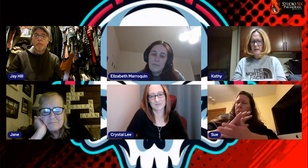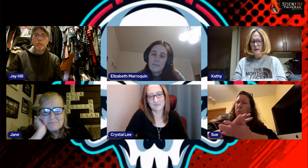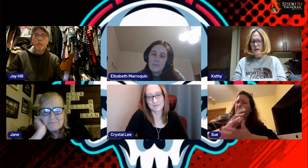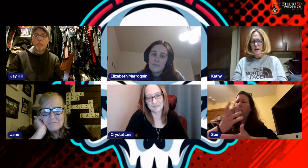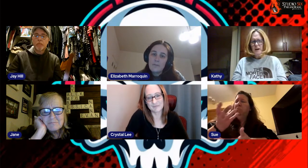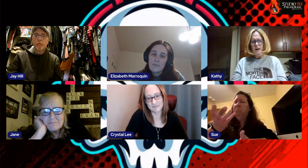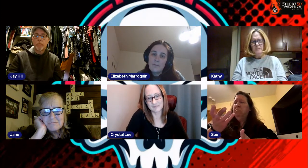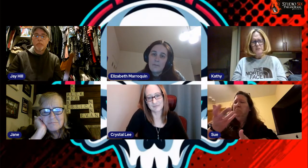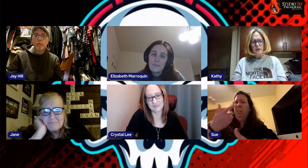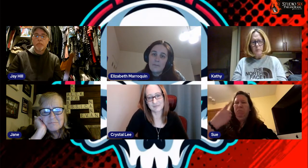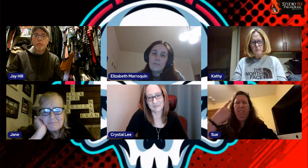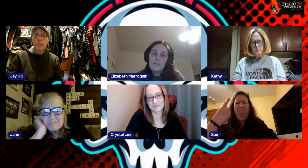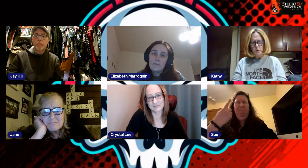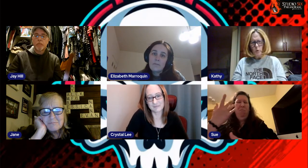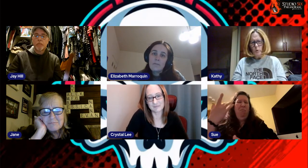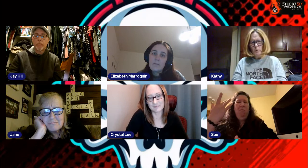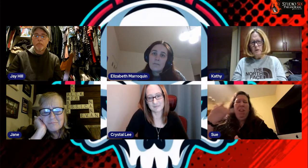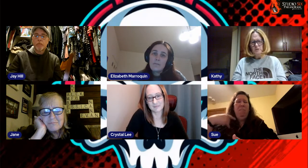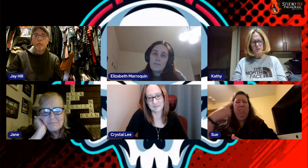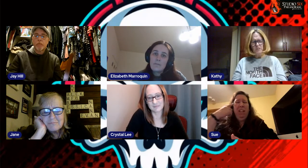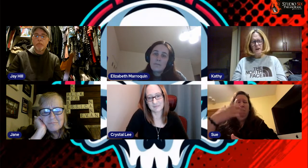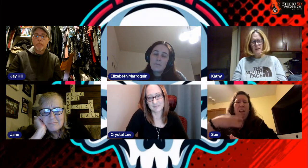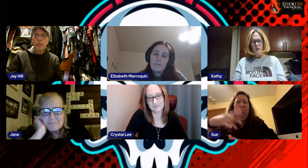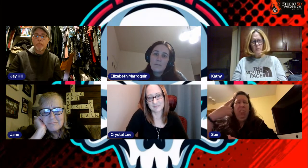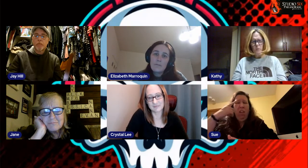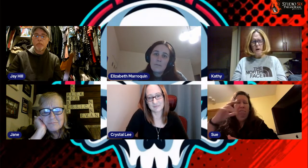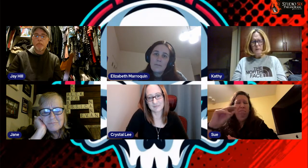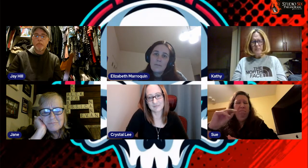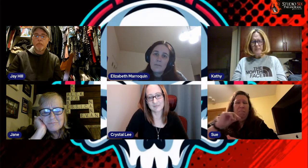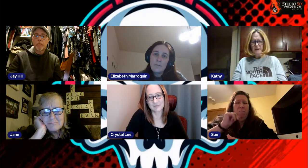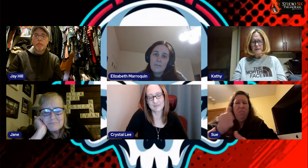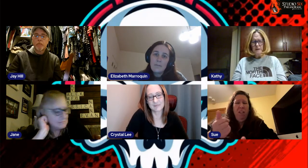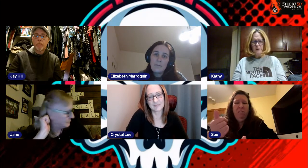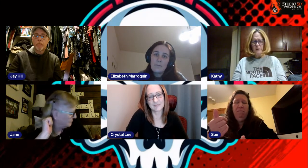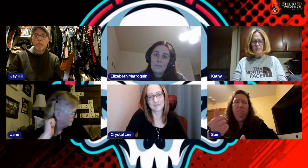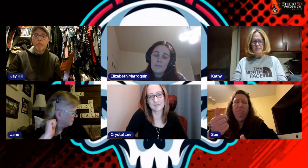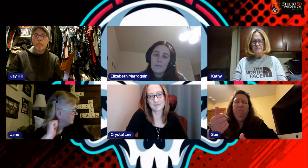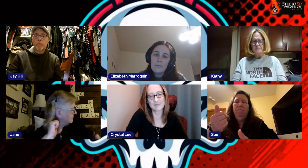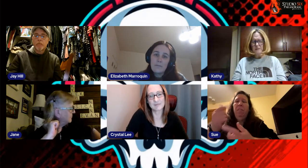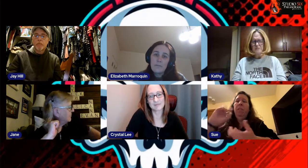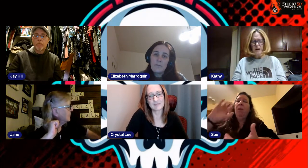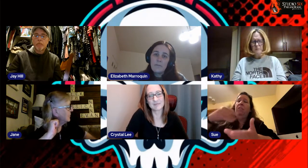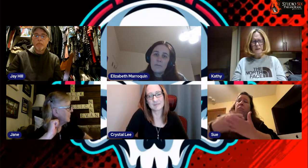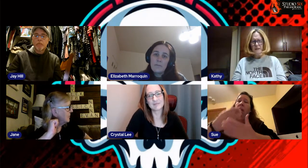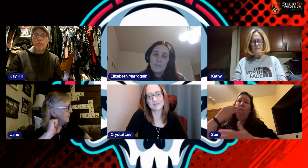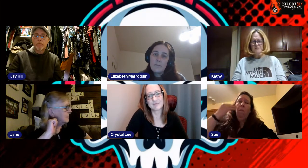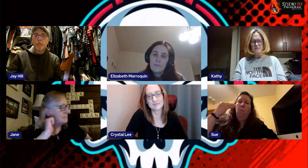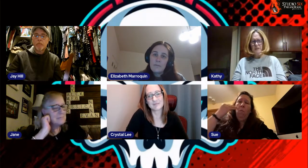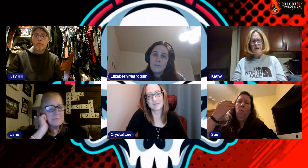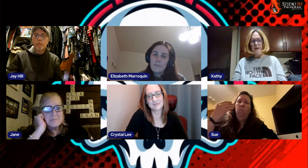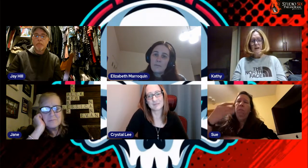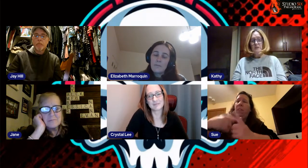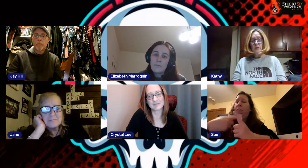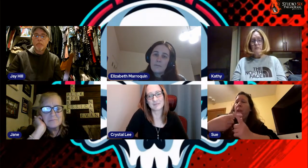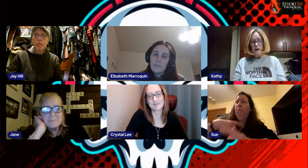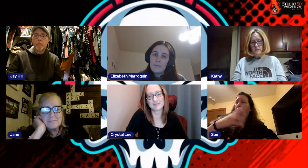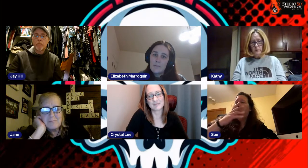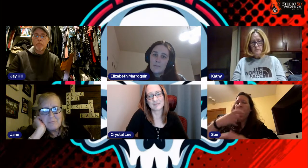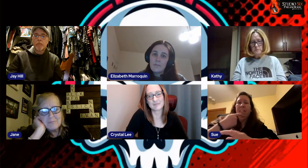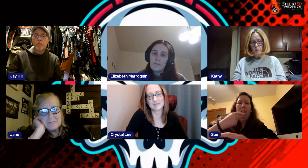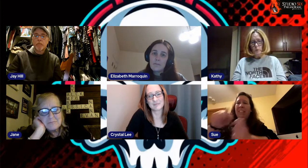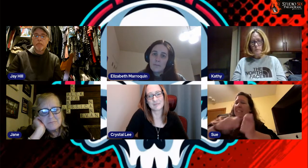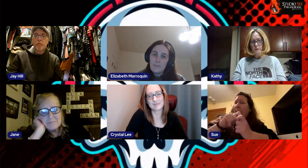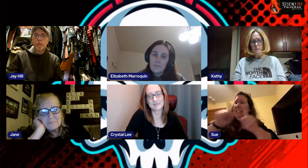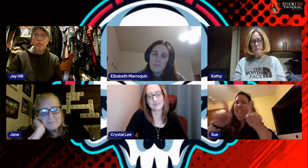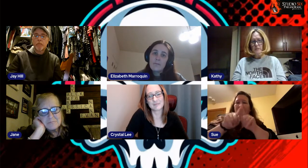cleaning, and she came home from school, and she thought, why am I thinking about this? It's not me. So I arrived home